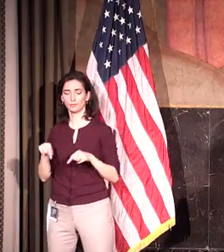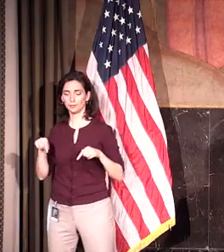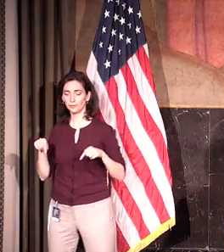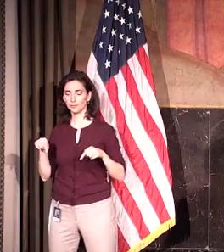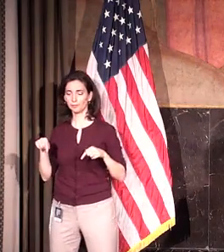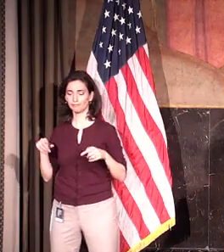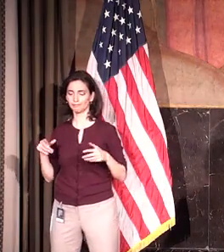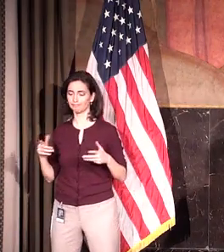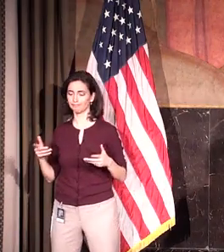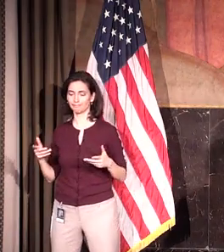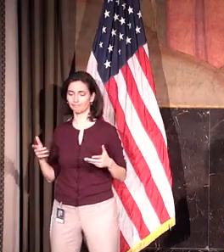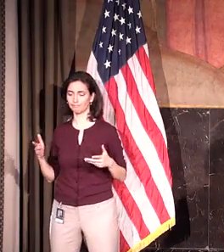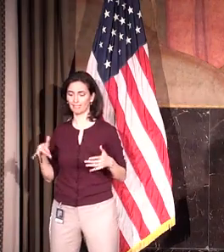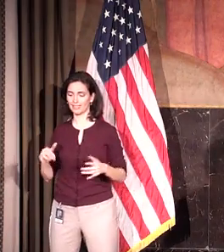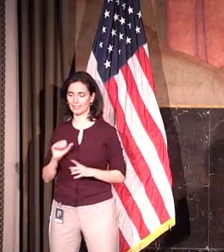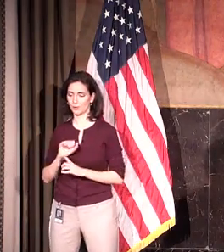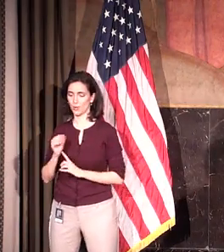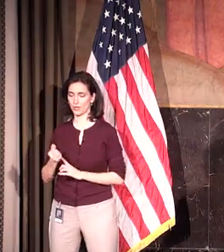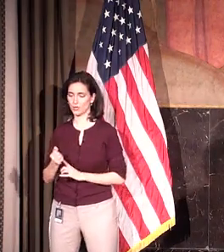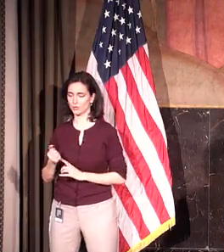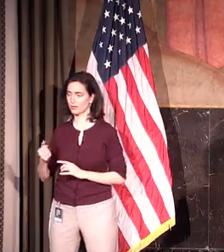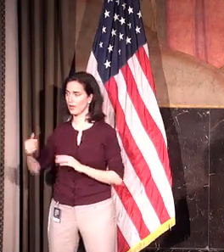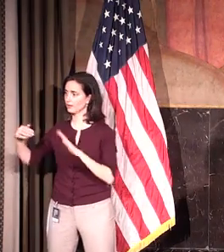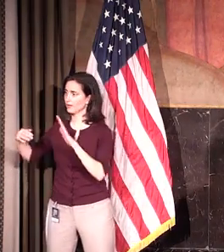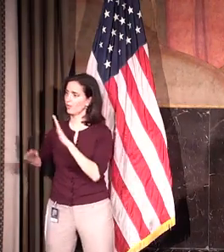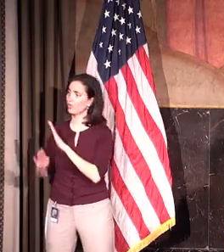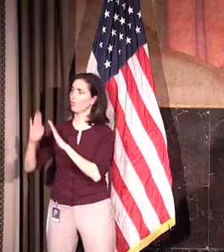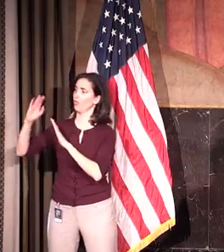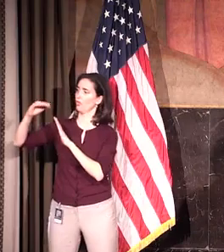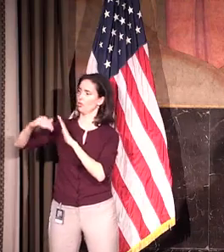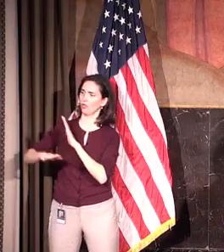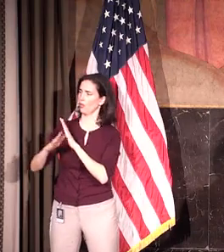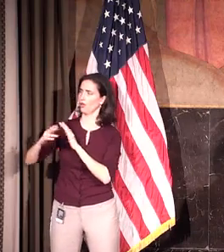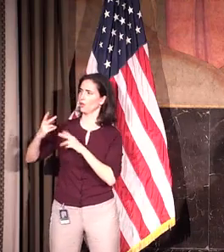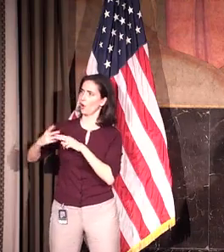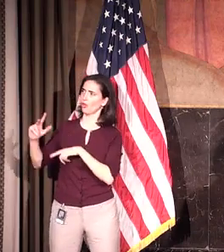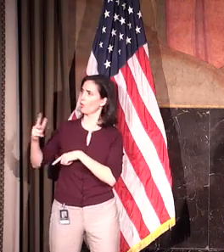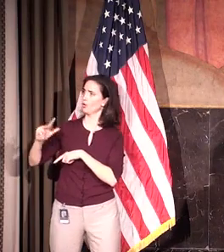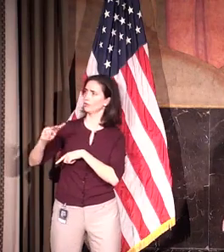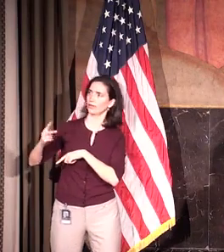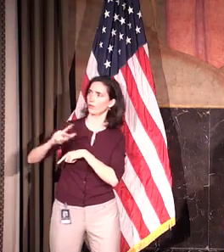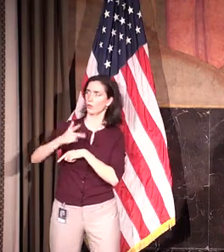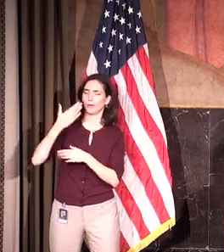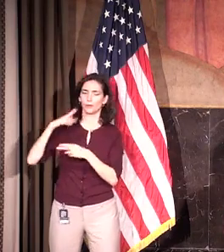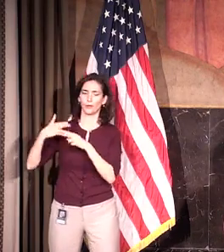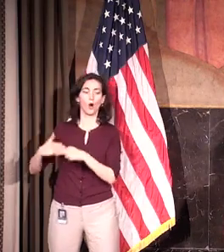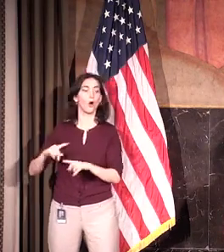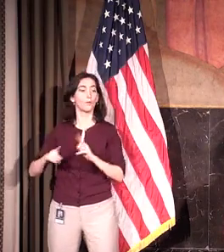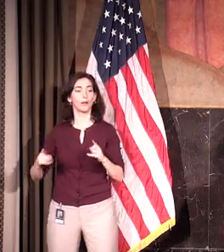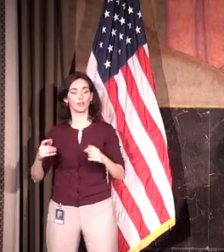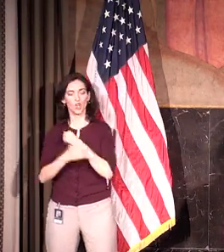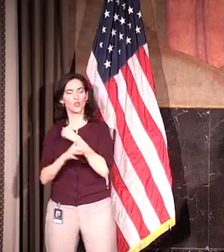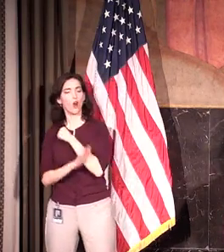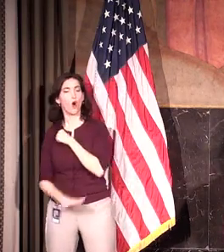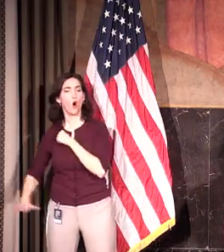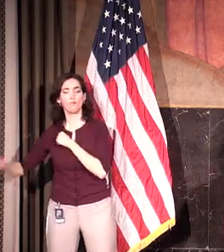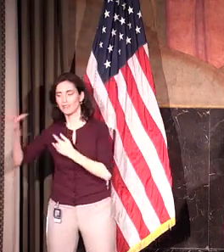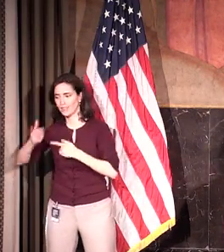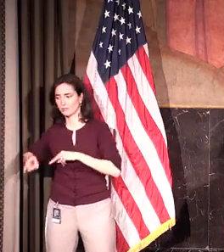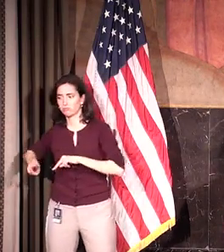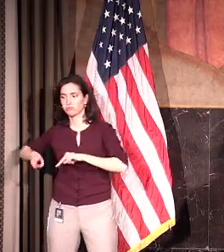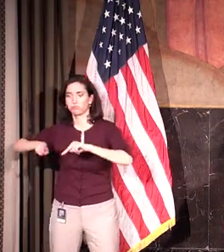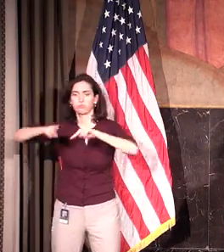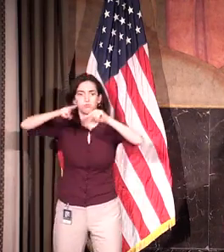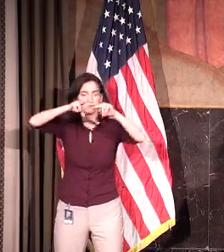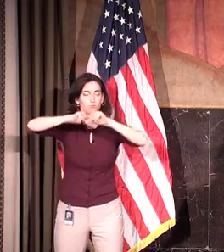I really don't know whether to call it the second wave or the third surge, but y'all know what I'm talking about that's happening around the country. And this was a